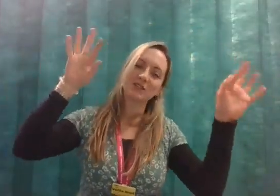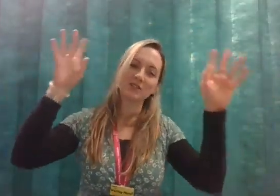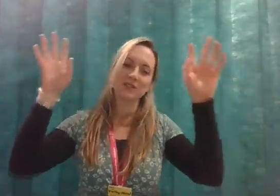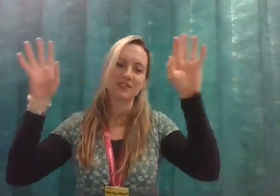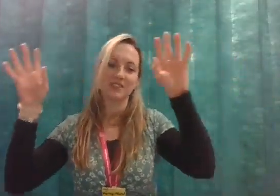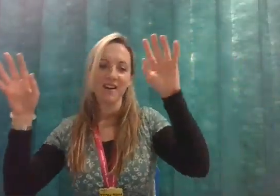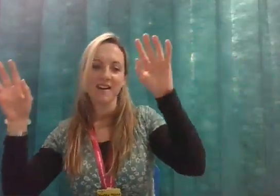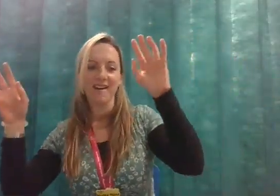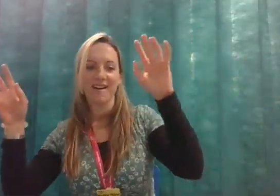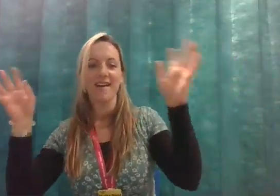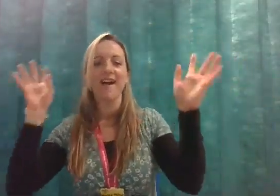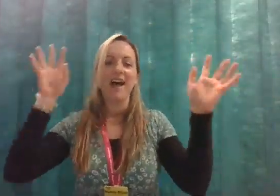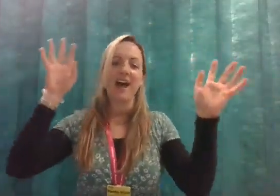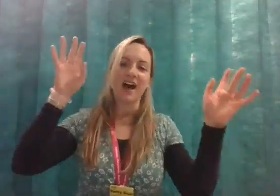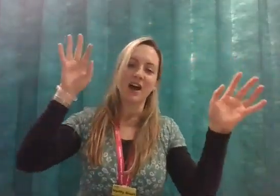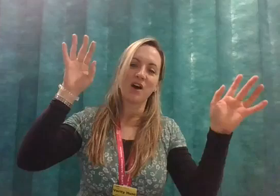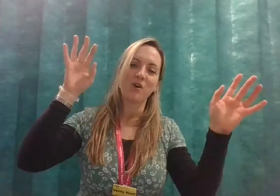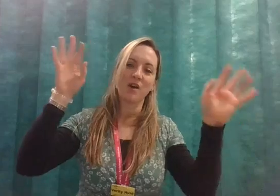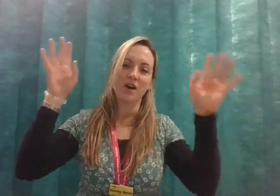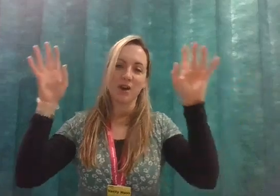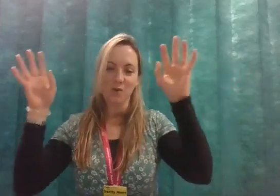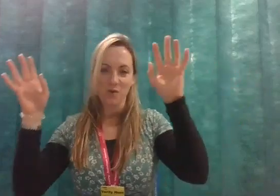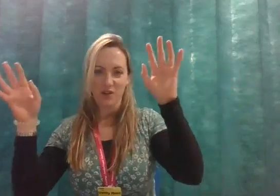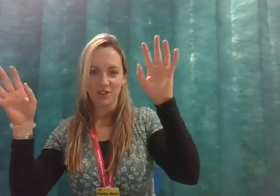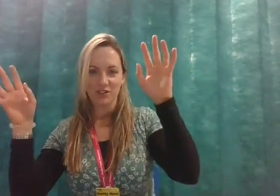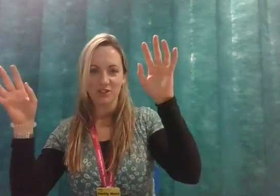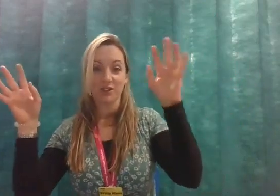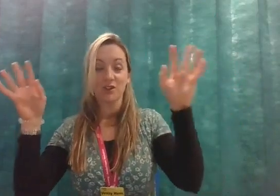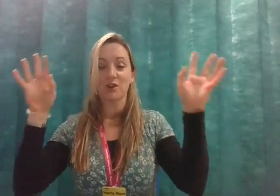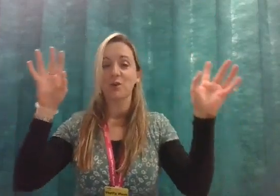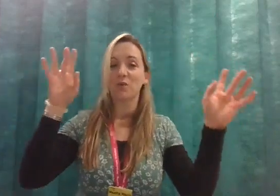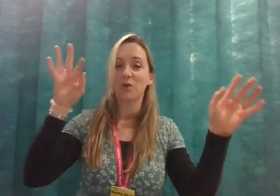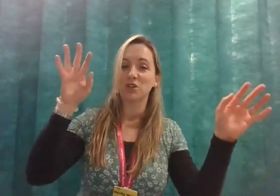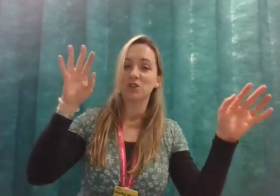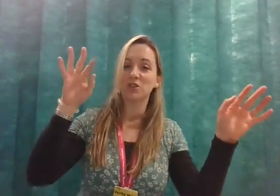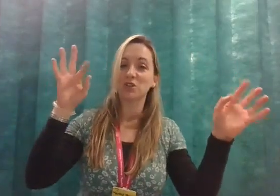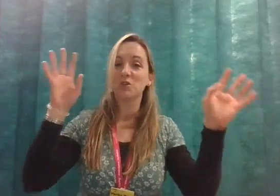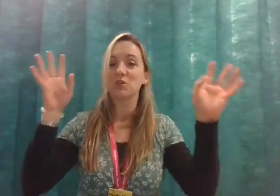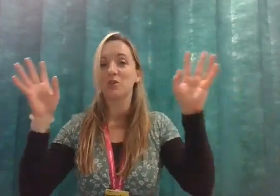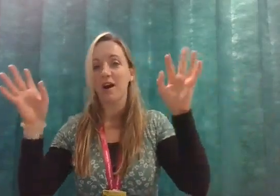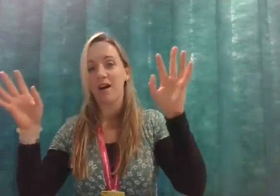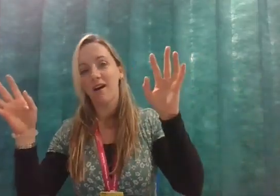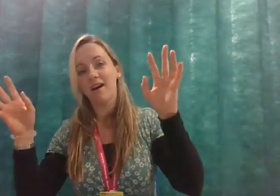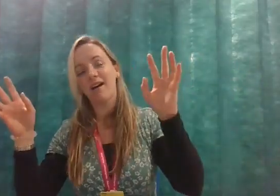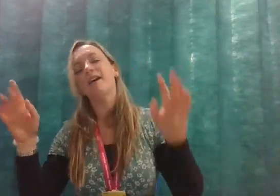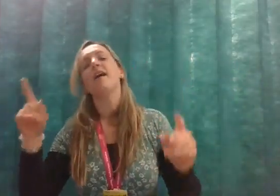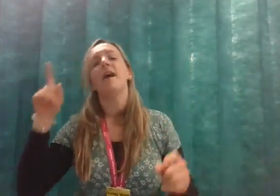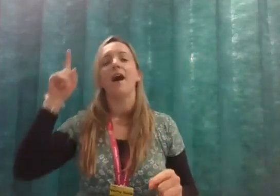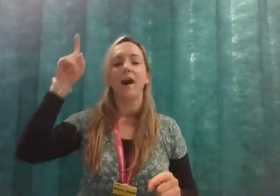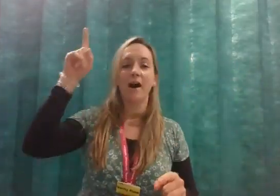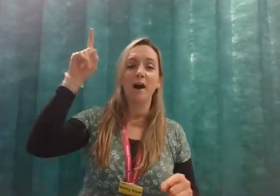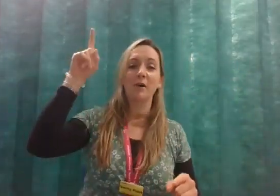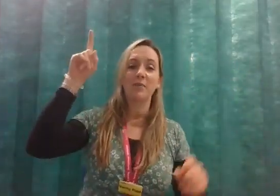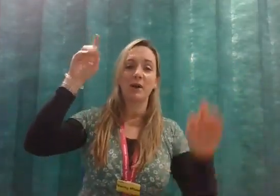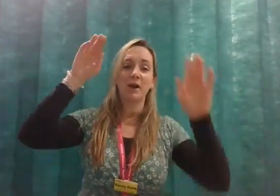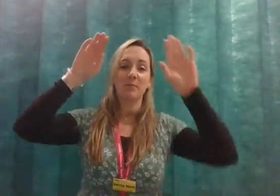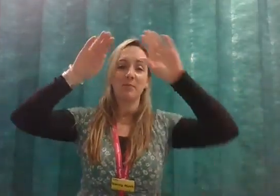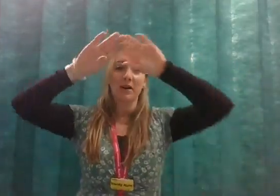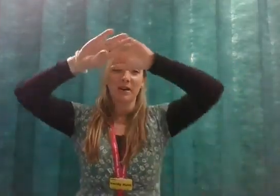little star, how I wonder what you are. Up